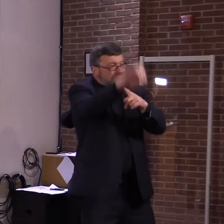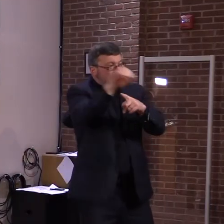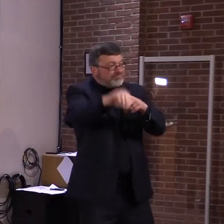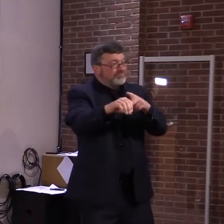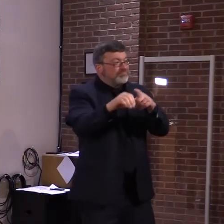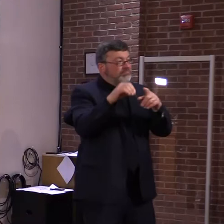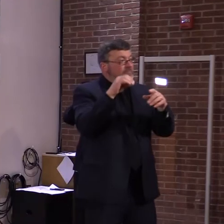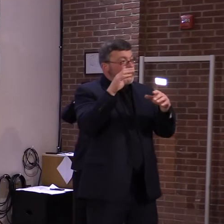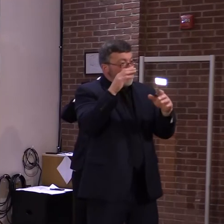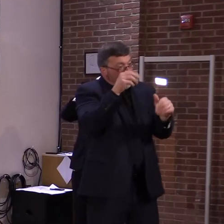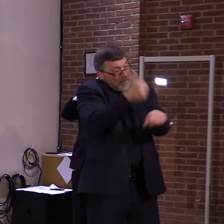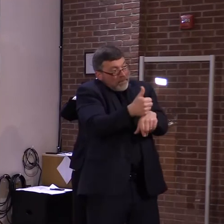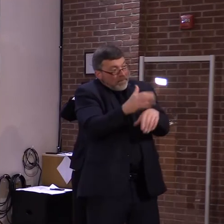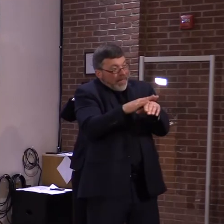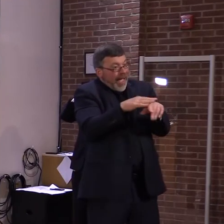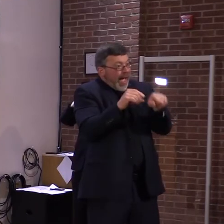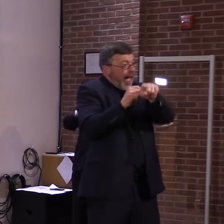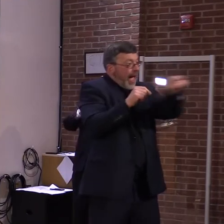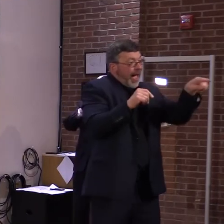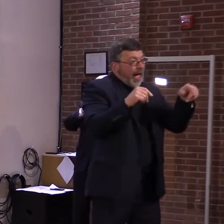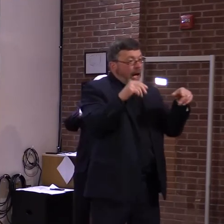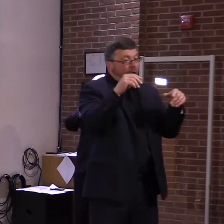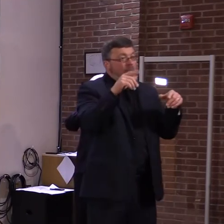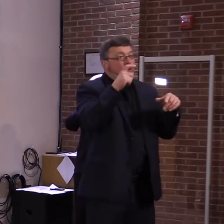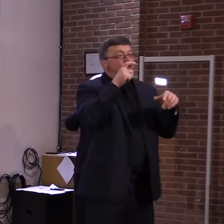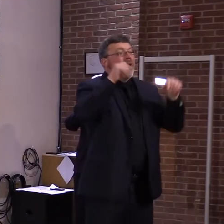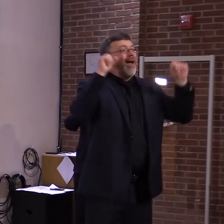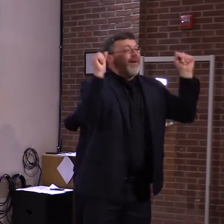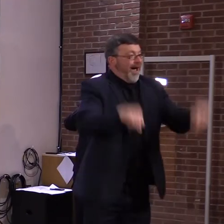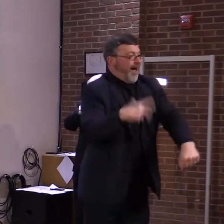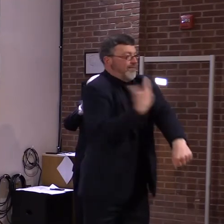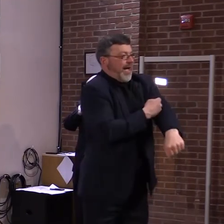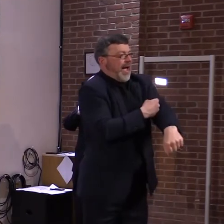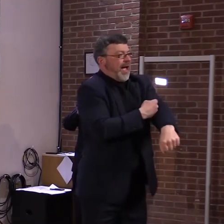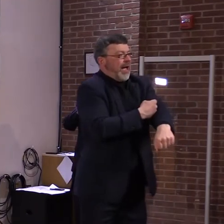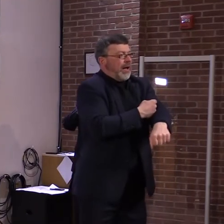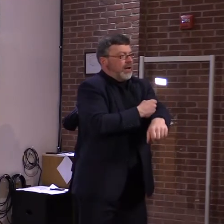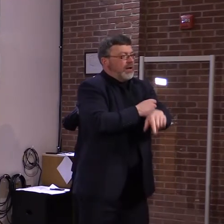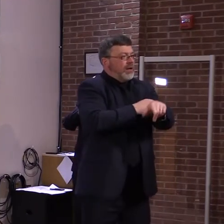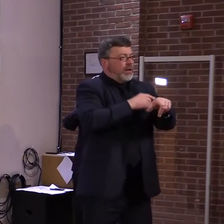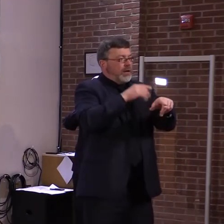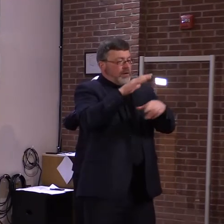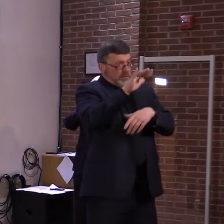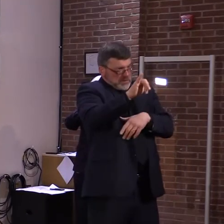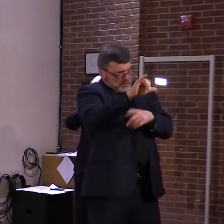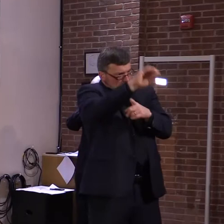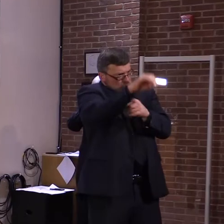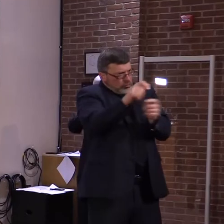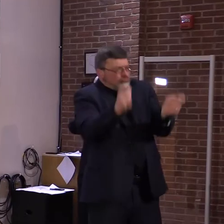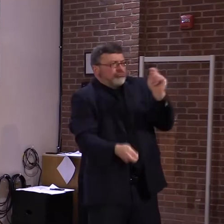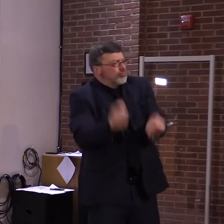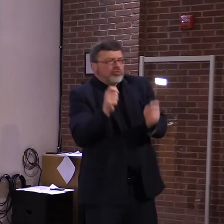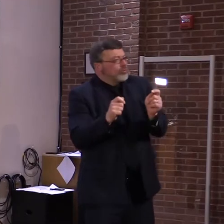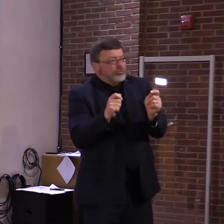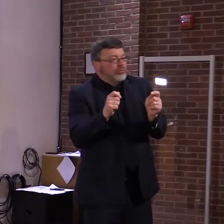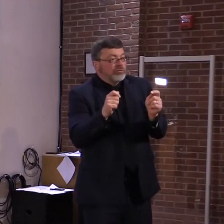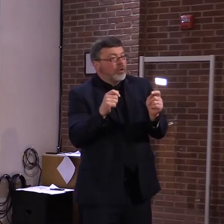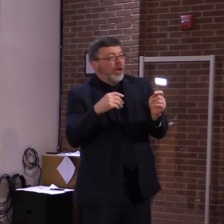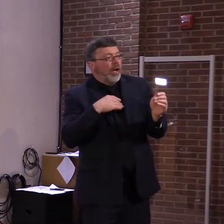be vaccinated, the percentage itself shouldn't change. We'll just add more people to the